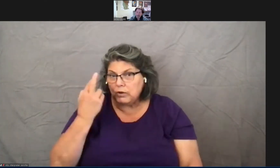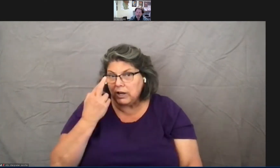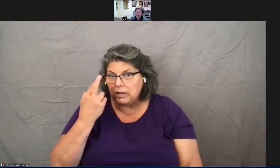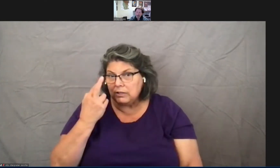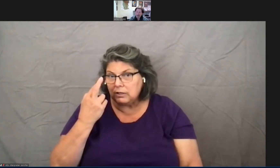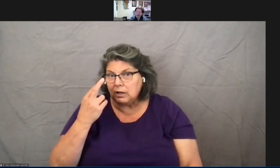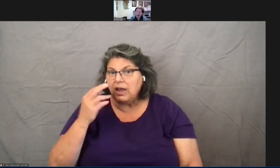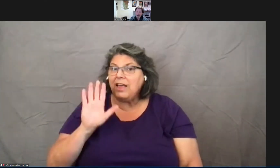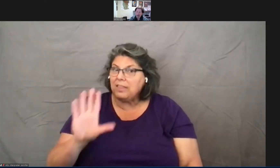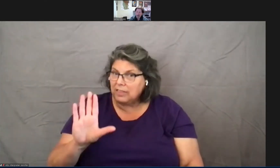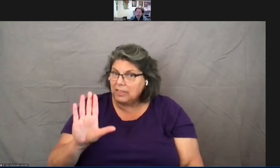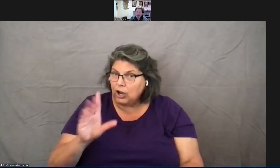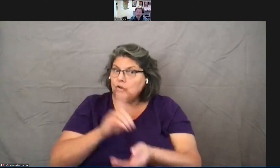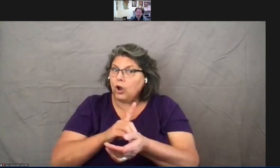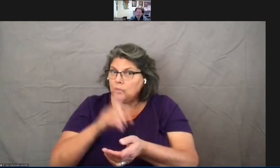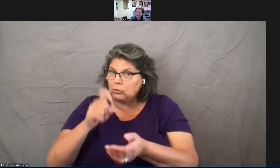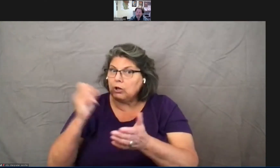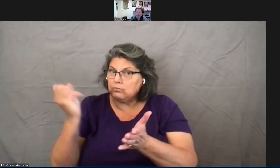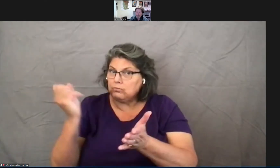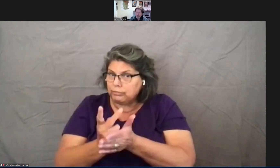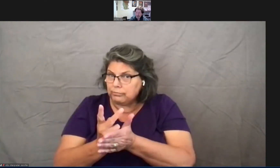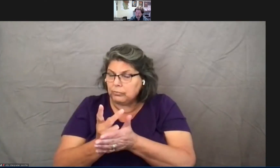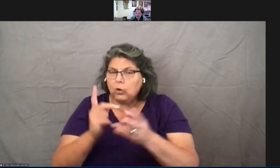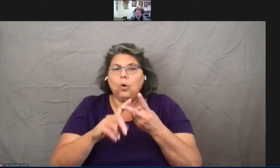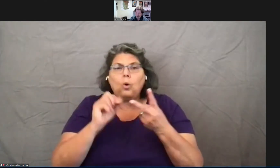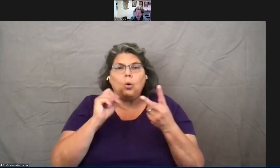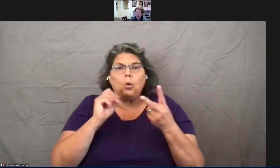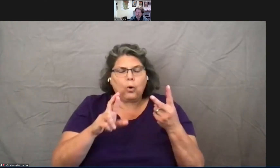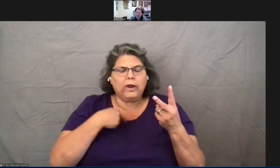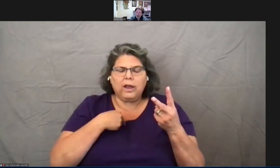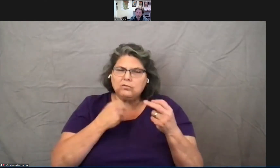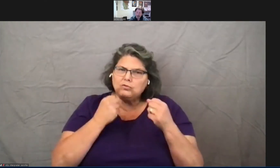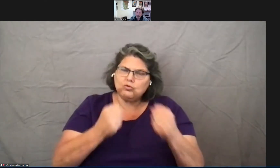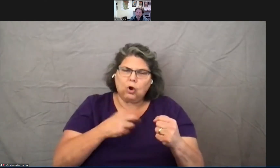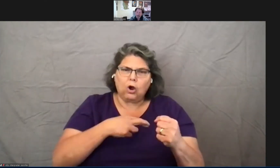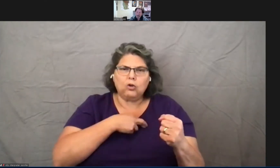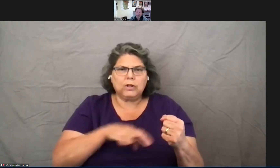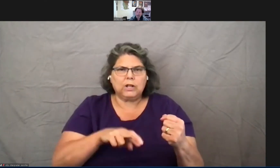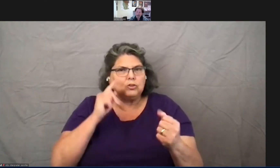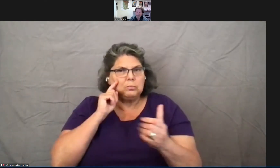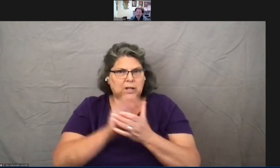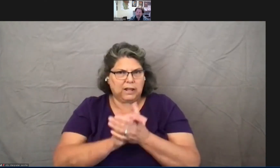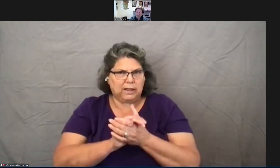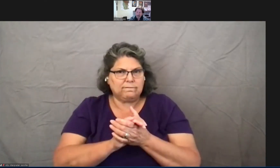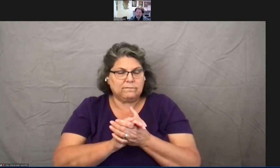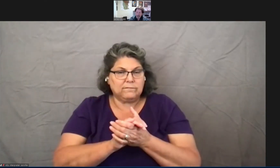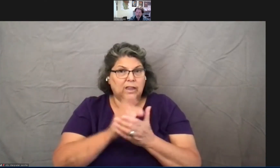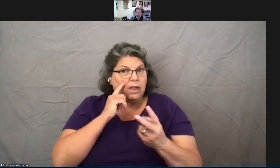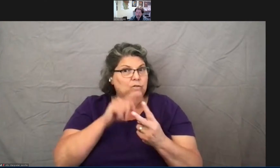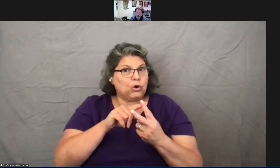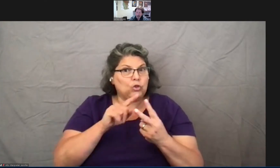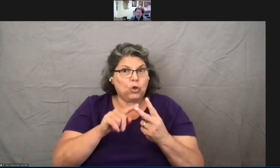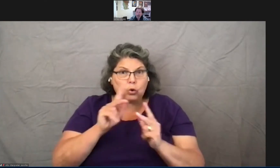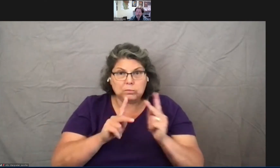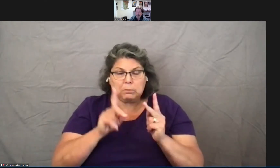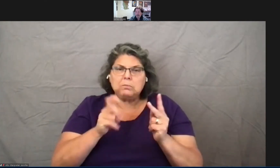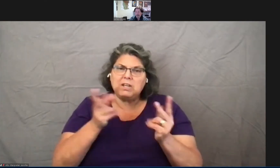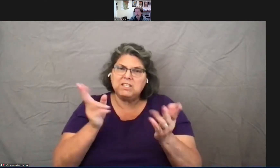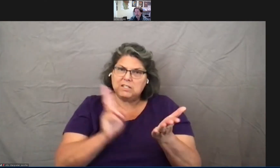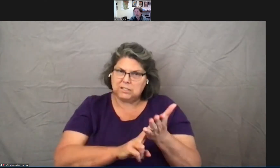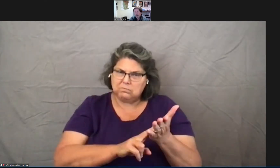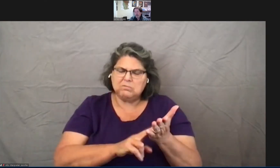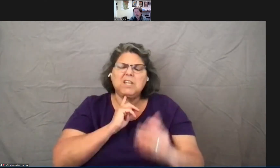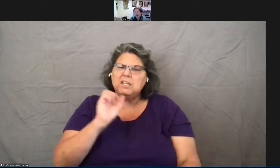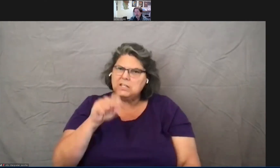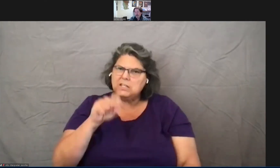their provider, or deeply held religious reasons. And then in those cases, they sign a declination